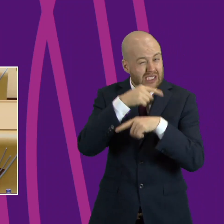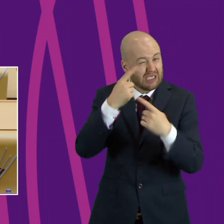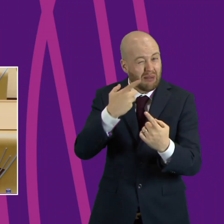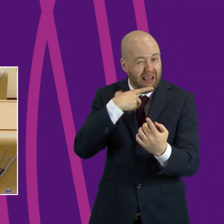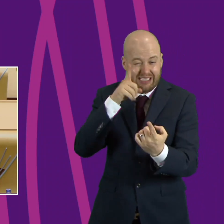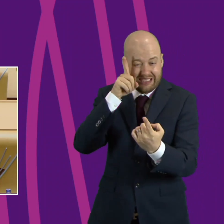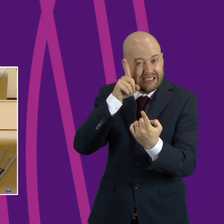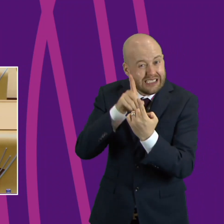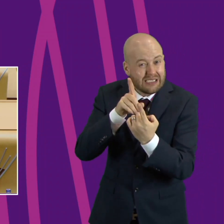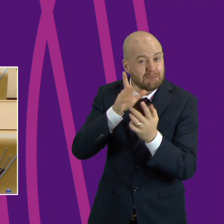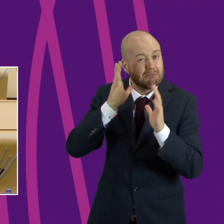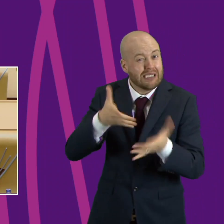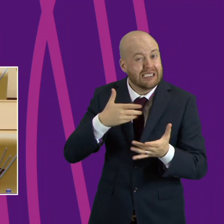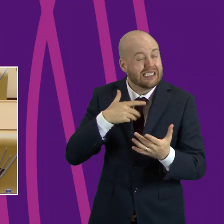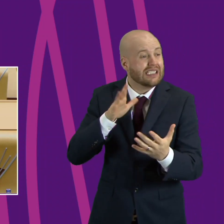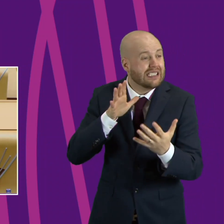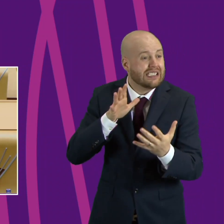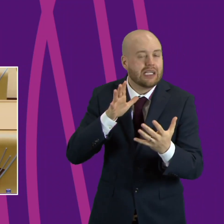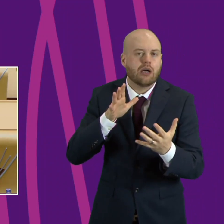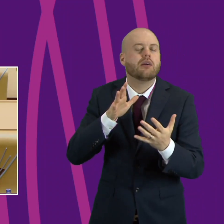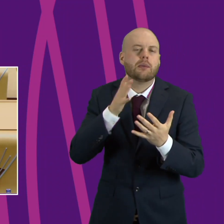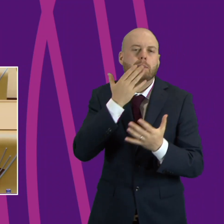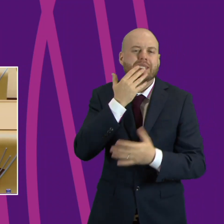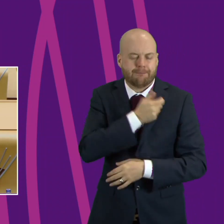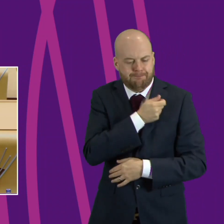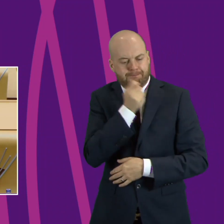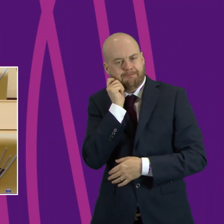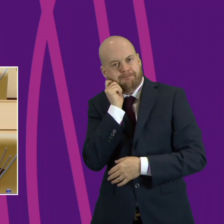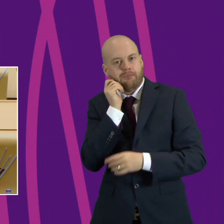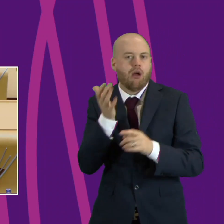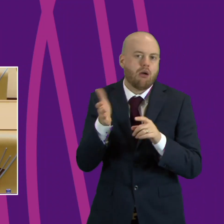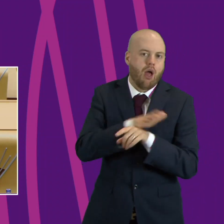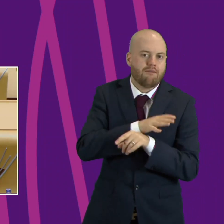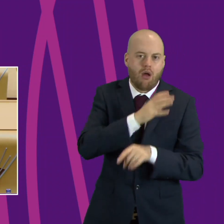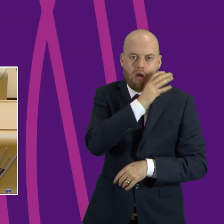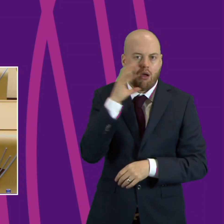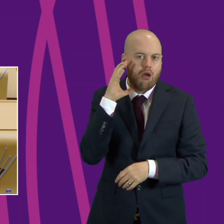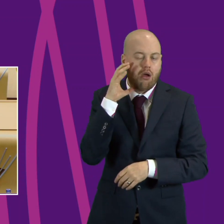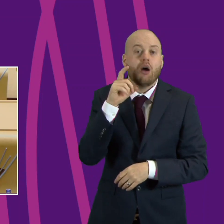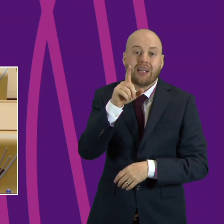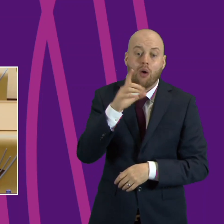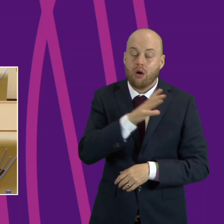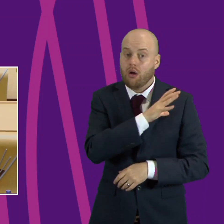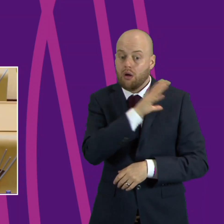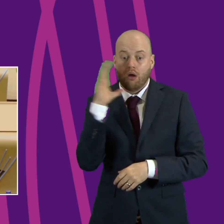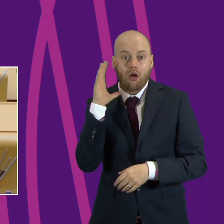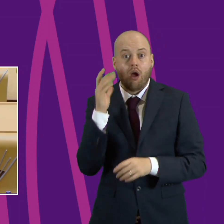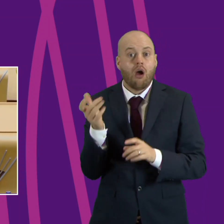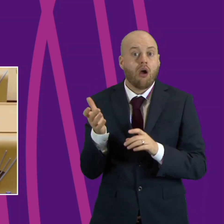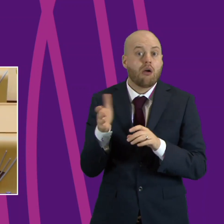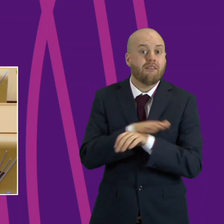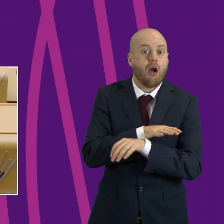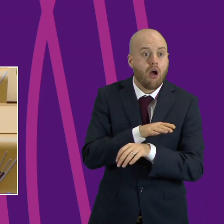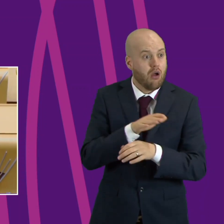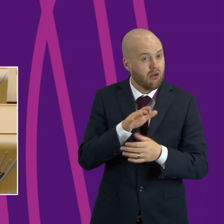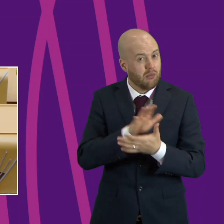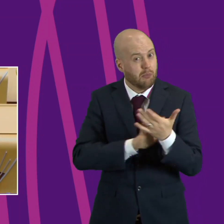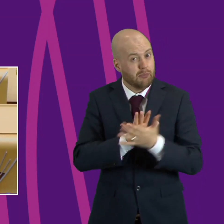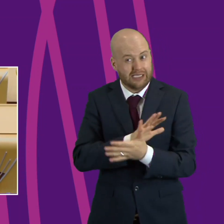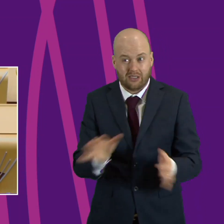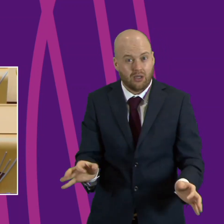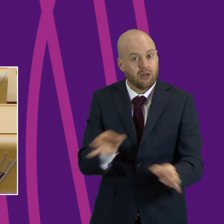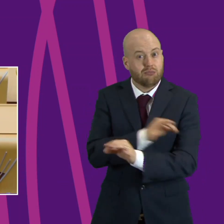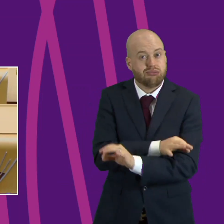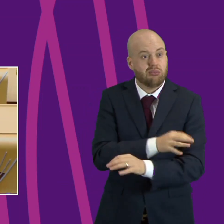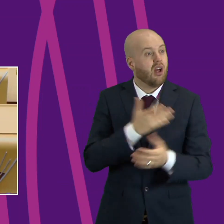But the really, really important thing I need to say is this is not in any sense a substitute for all the rules that are currently in